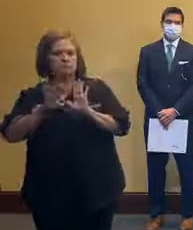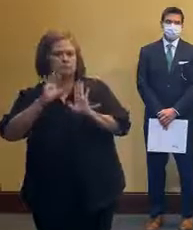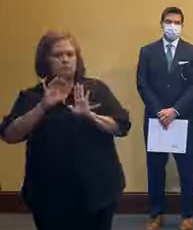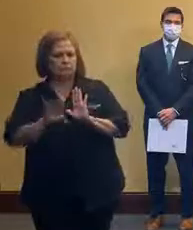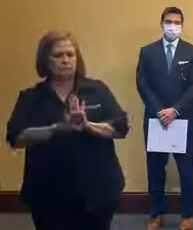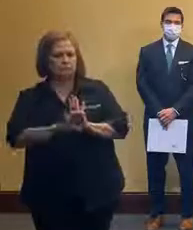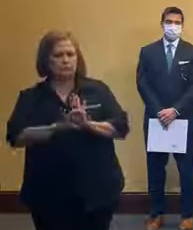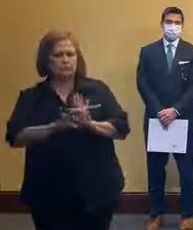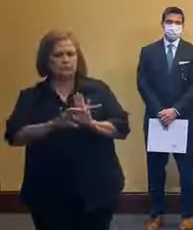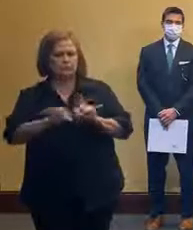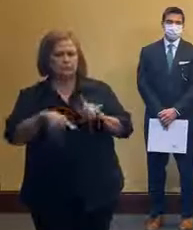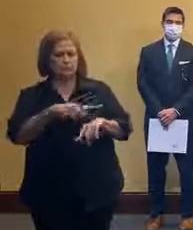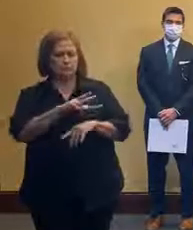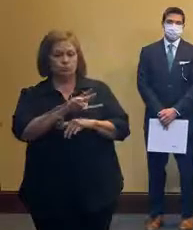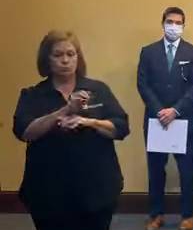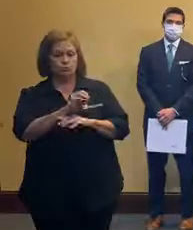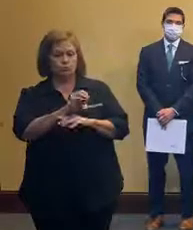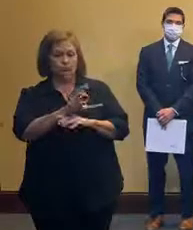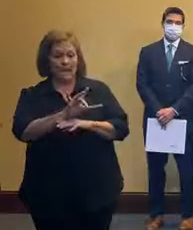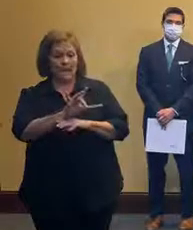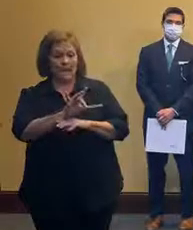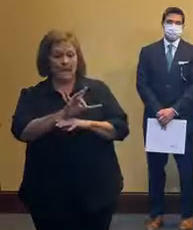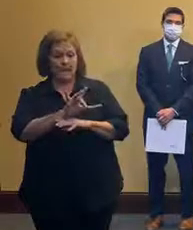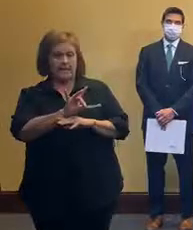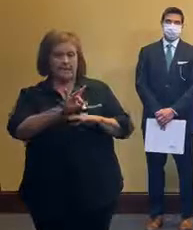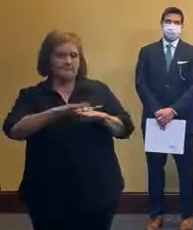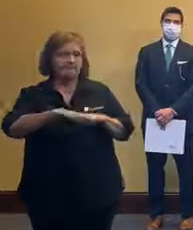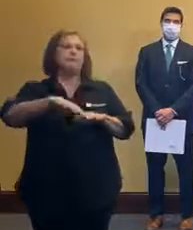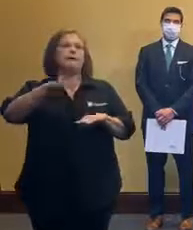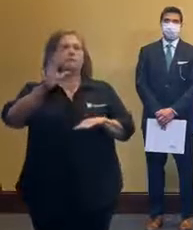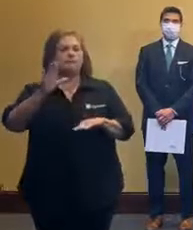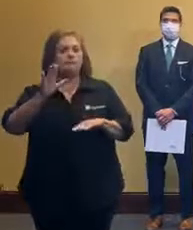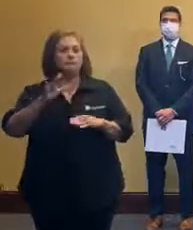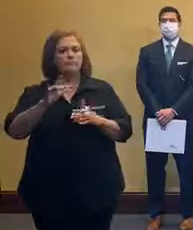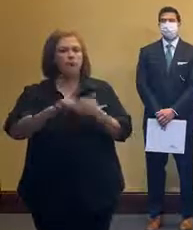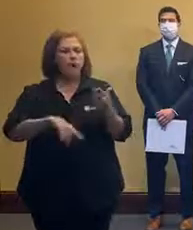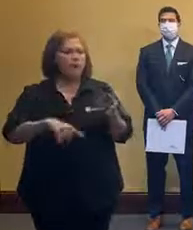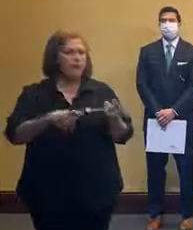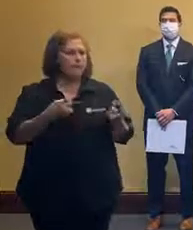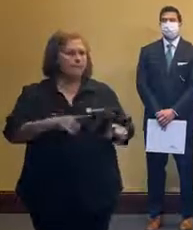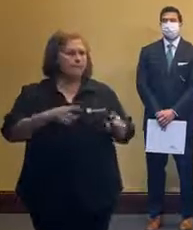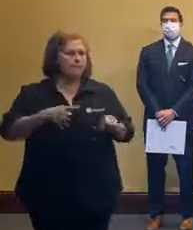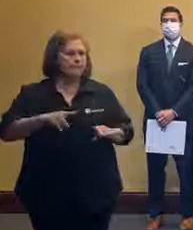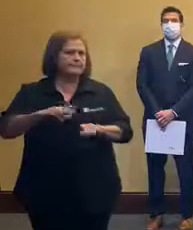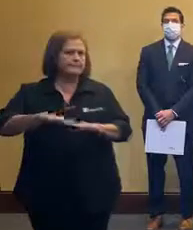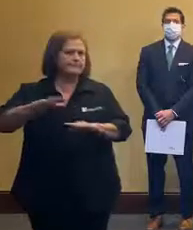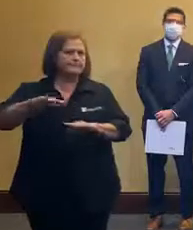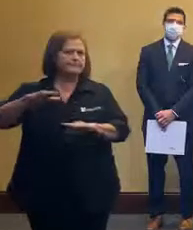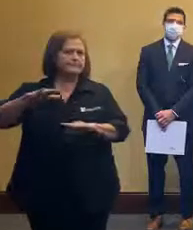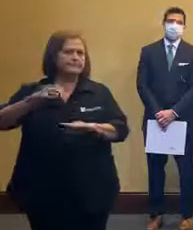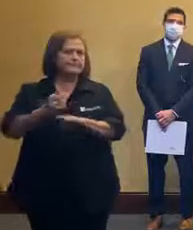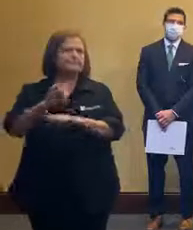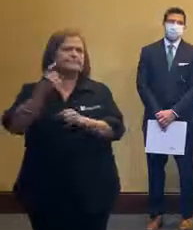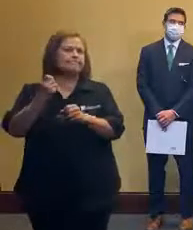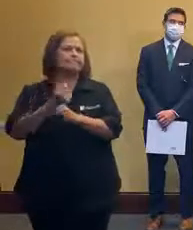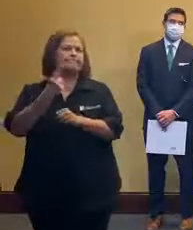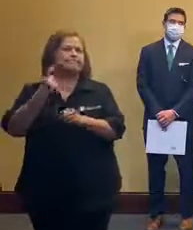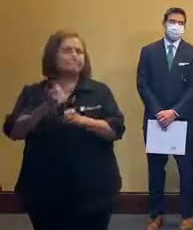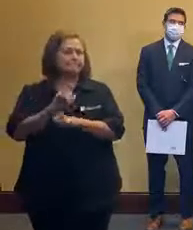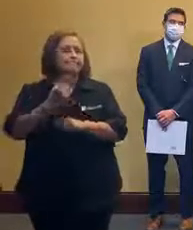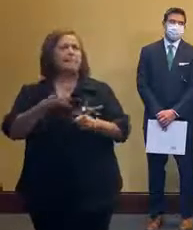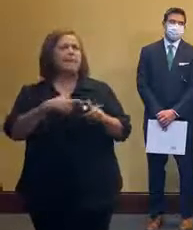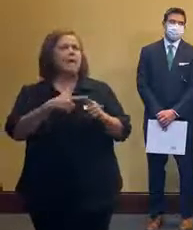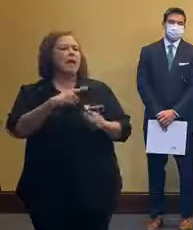as 2008 and upward, where we've come from, where we are, and of course painting the picture in terms of